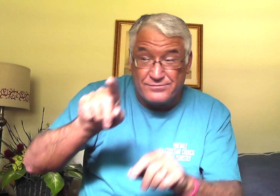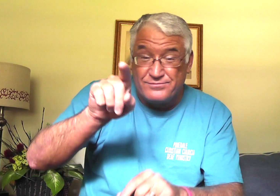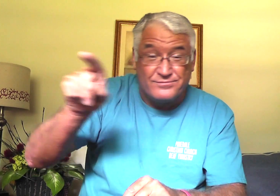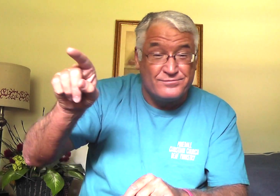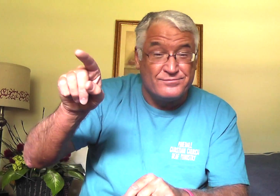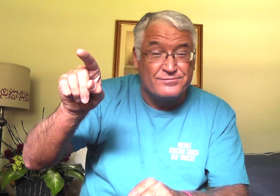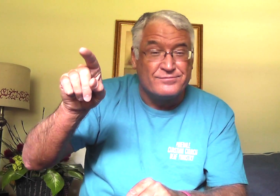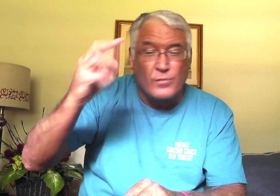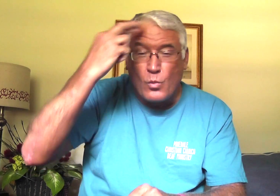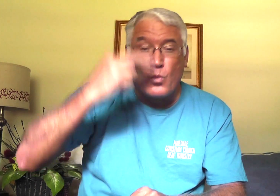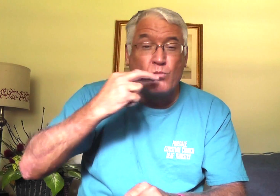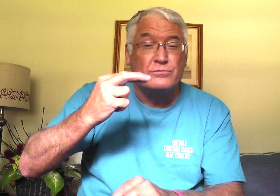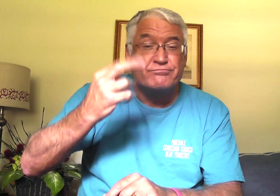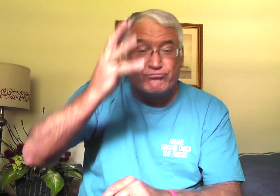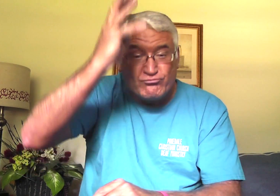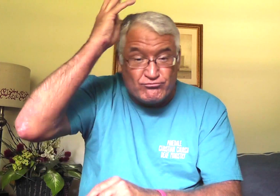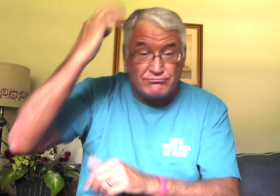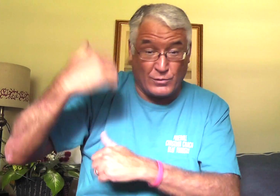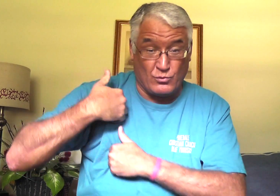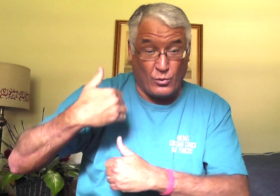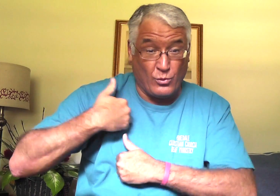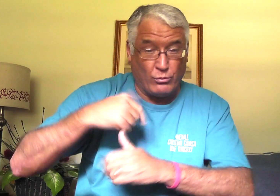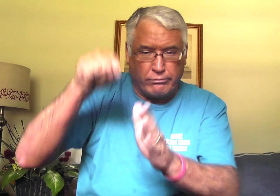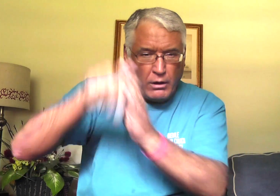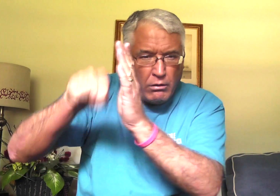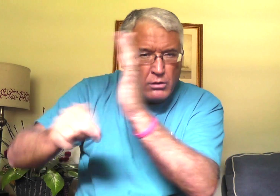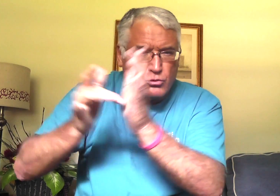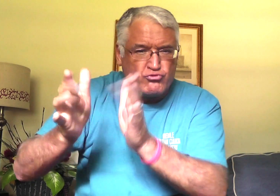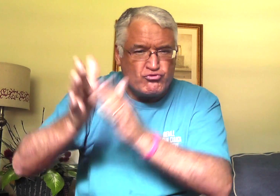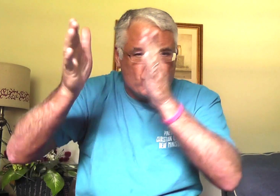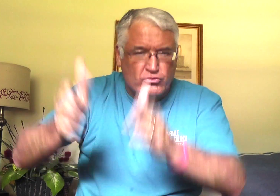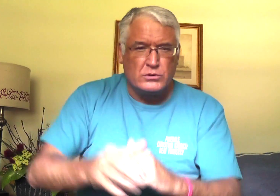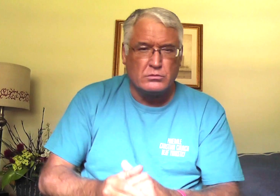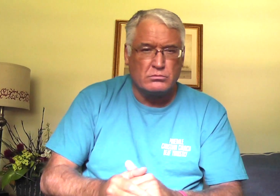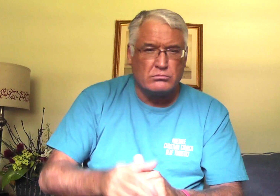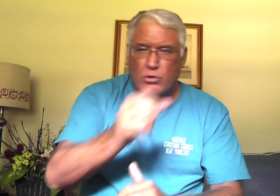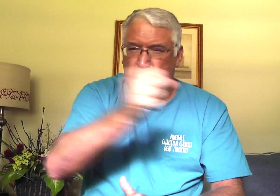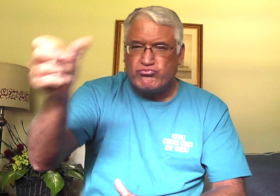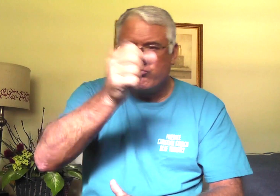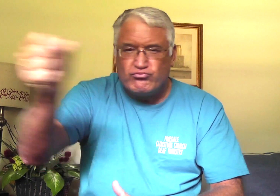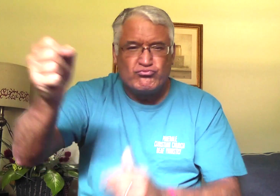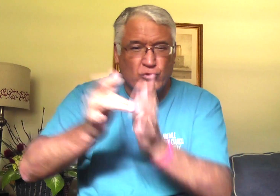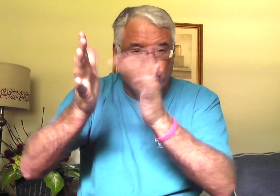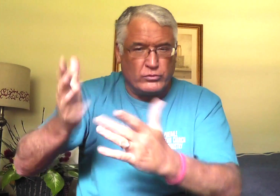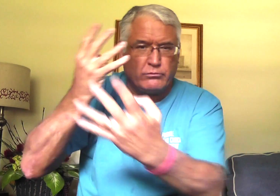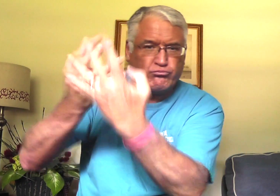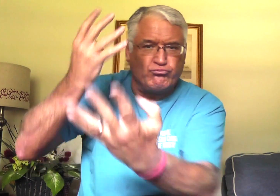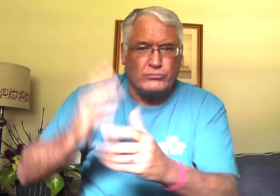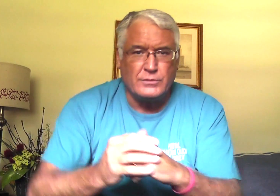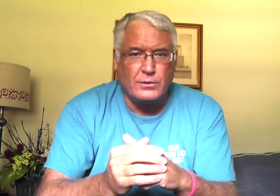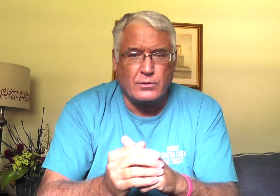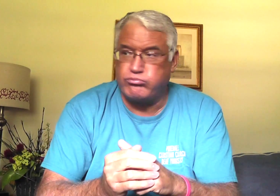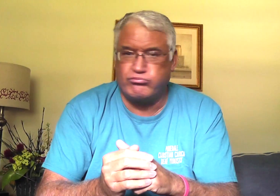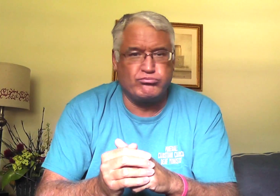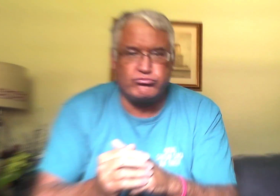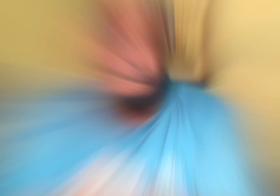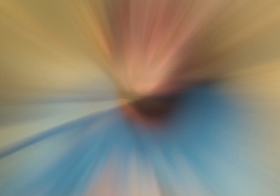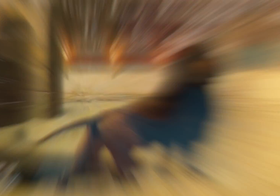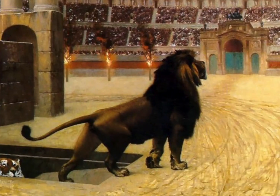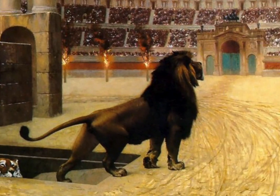do that. I mean, when the Roman soldiers were killing Christians, putting them in prison.